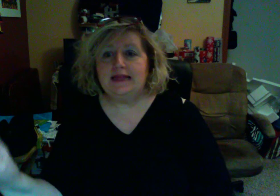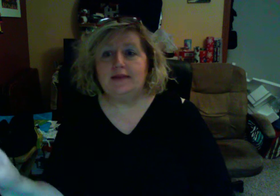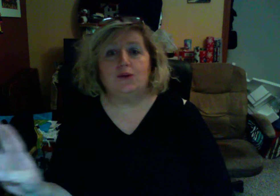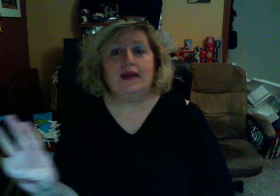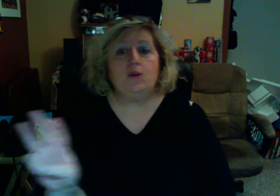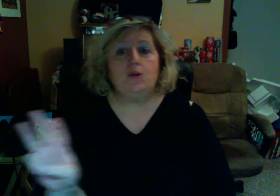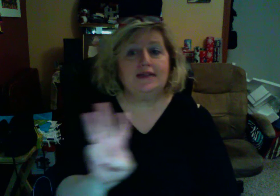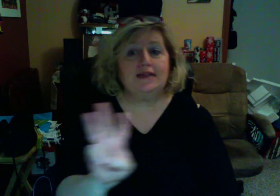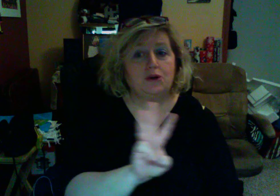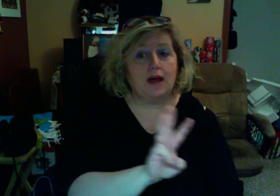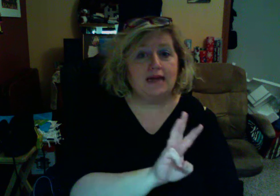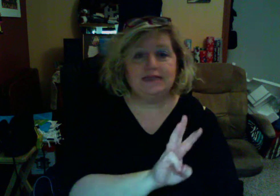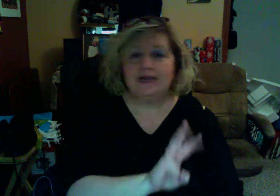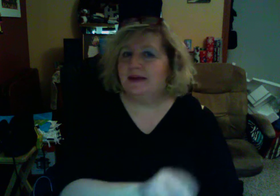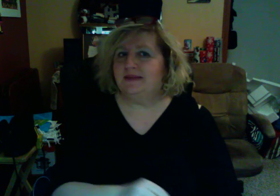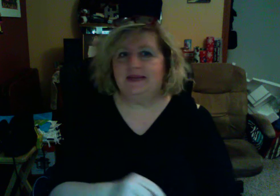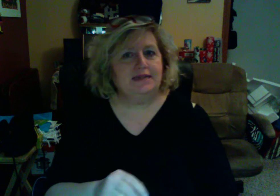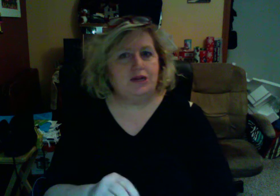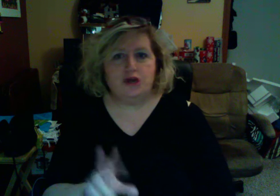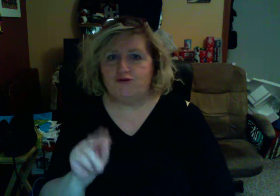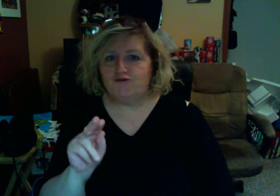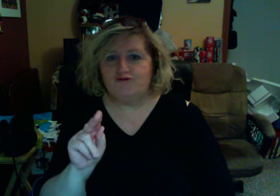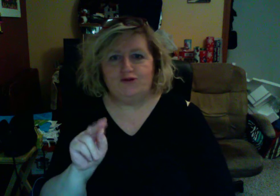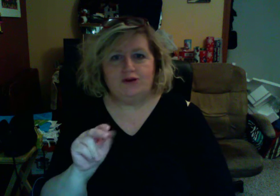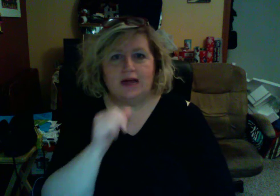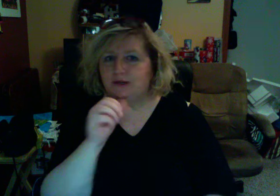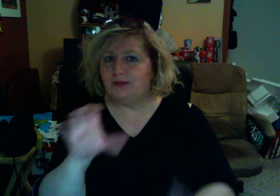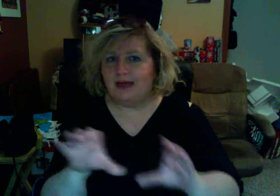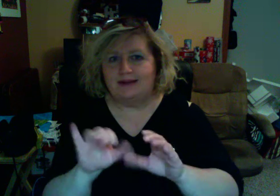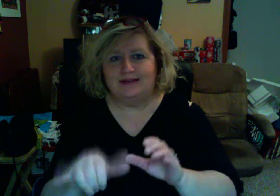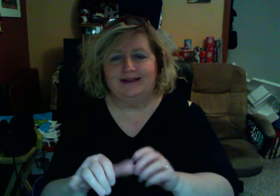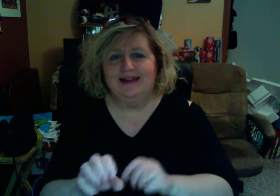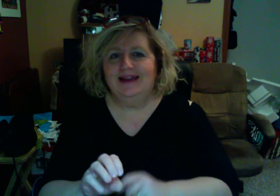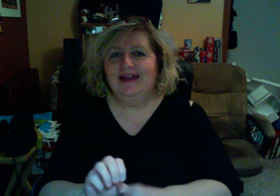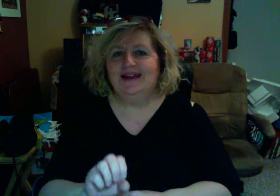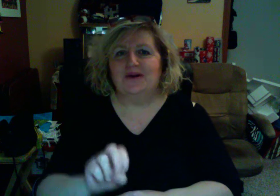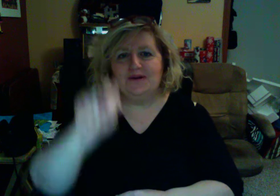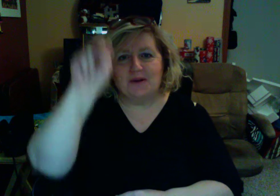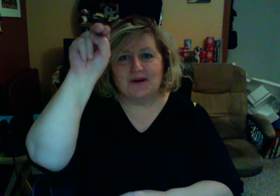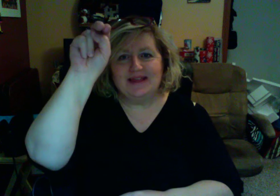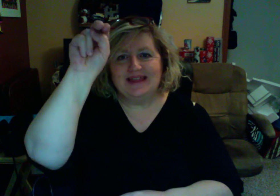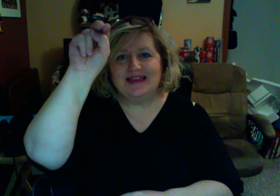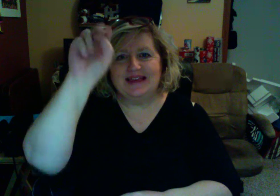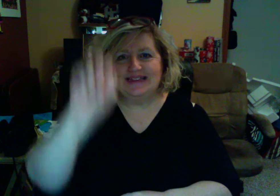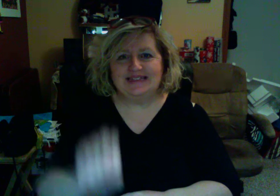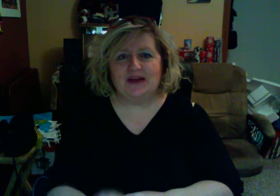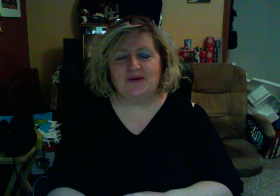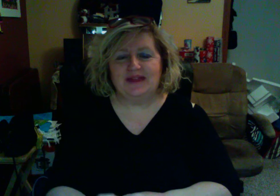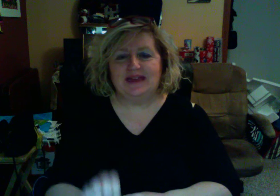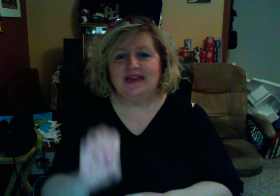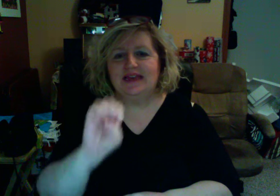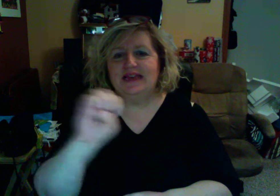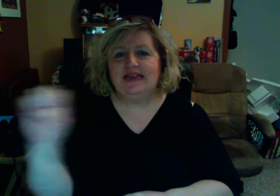then bring west across. But they said, no, do not do that. Go north, south,